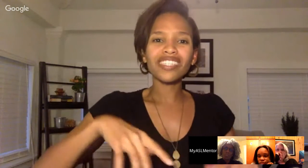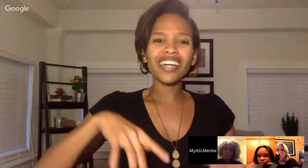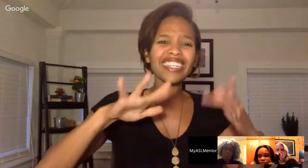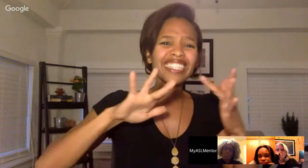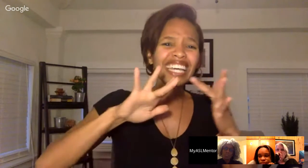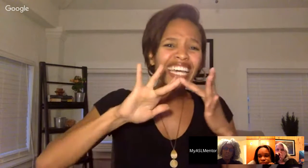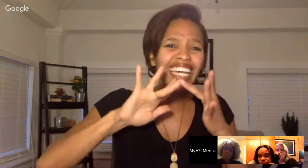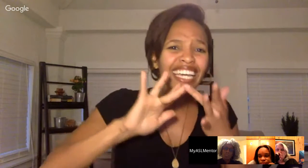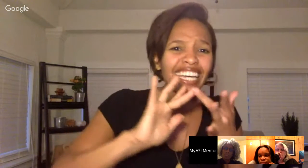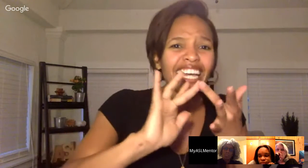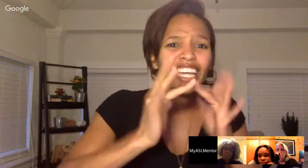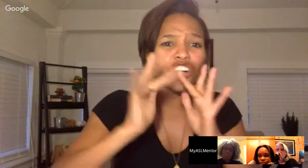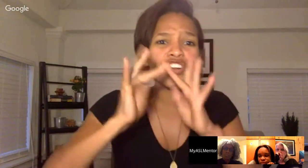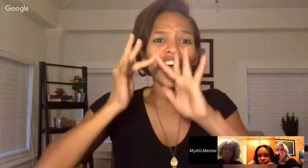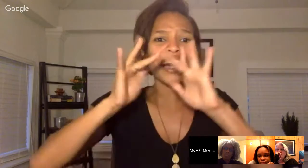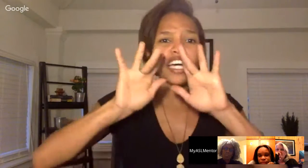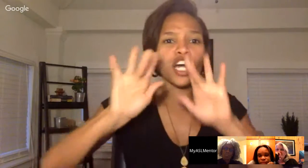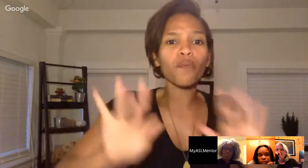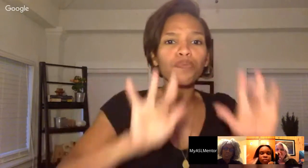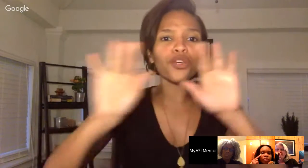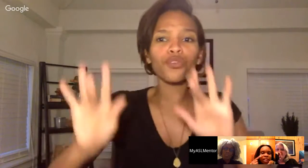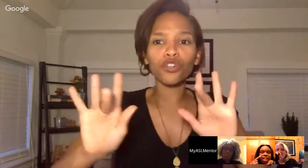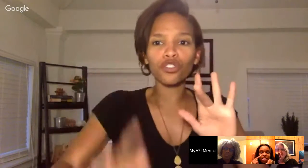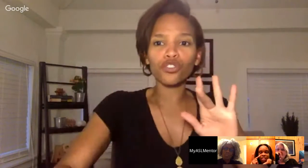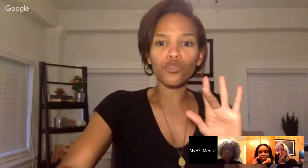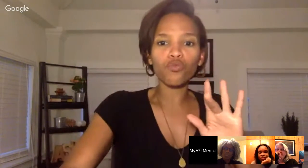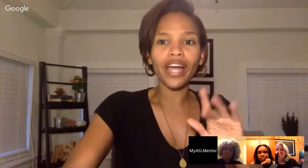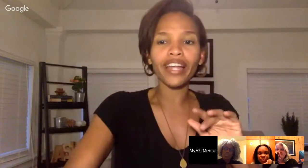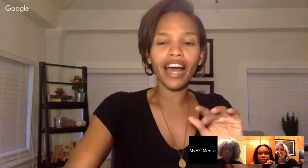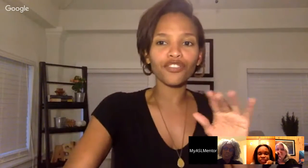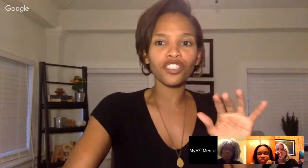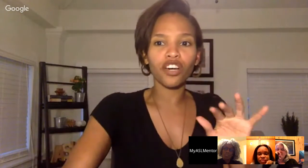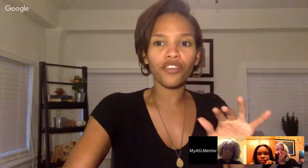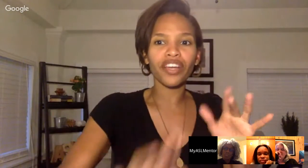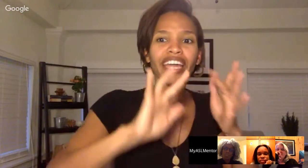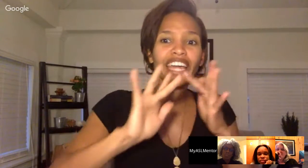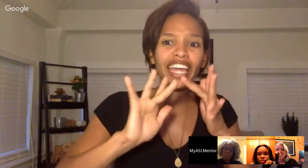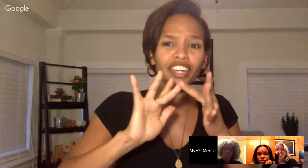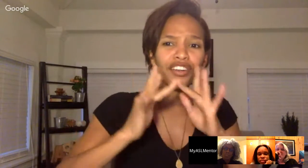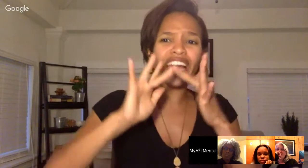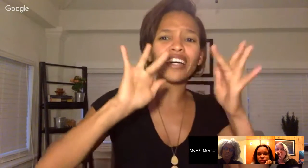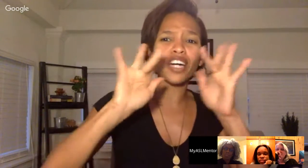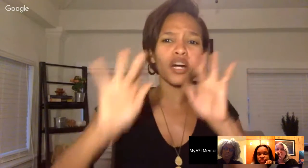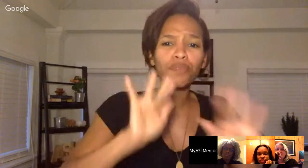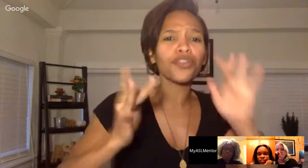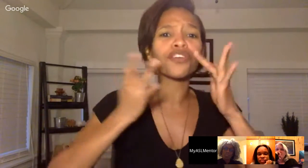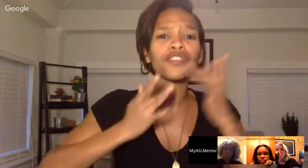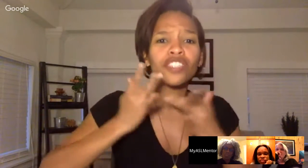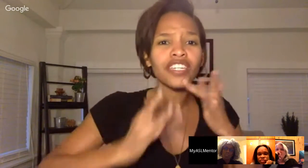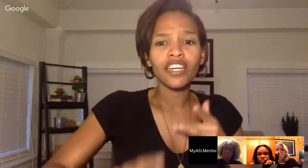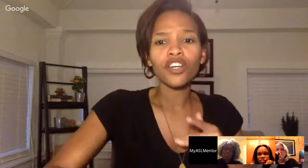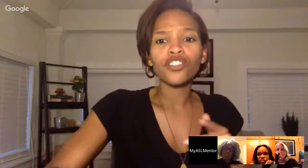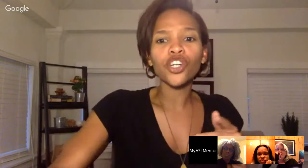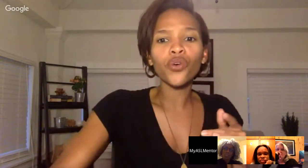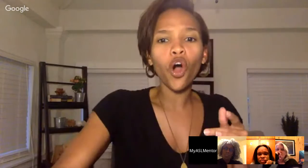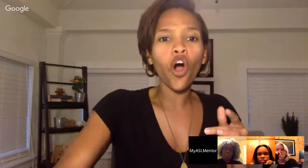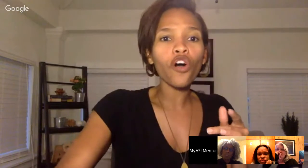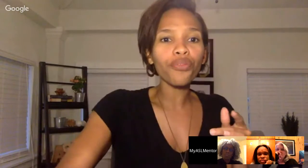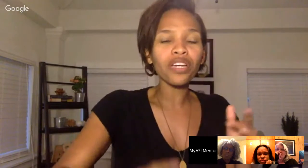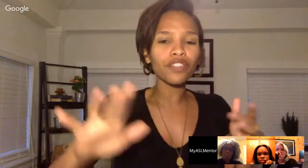She signed internet, computers right after each other. Internet, computers. So all three of